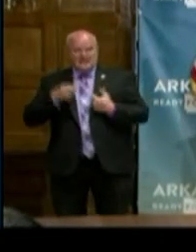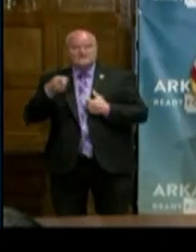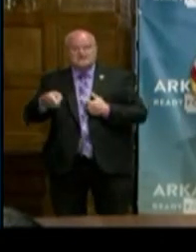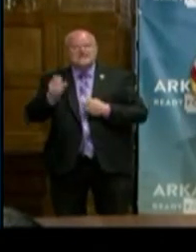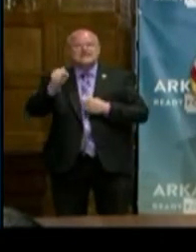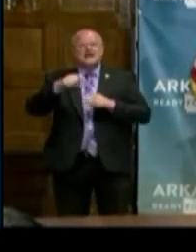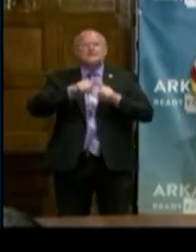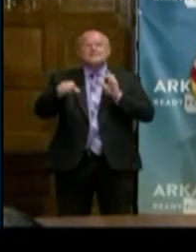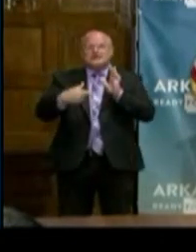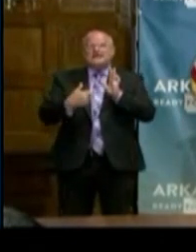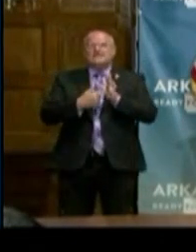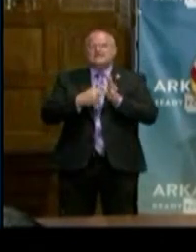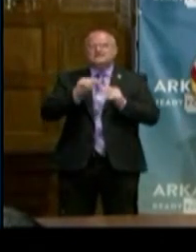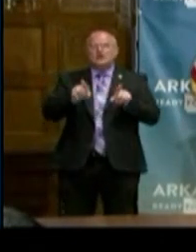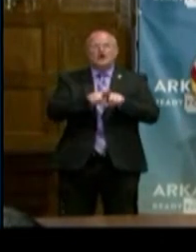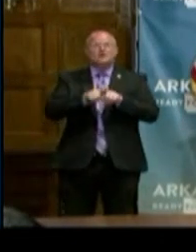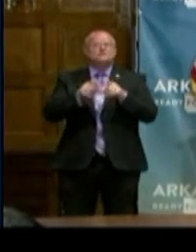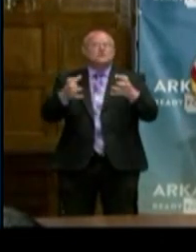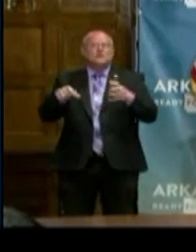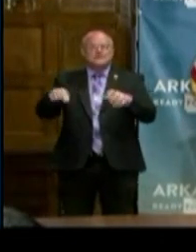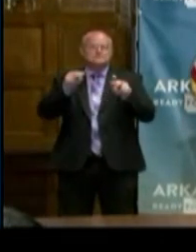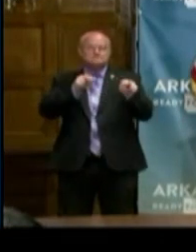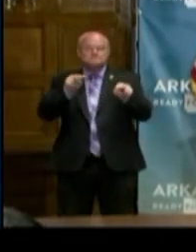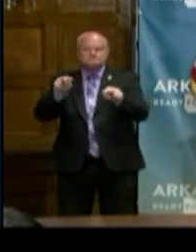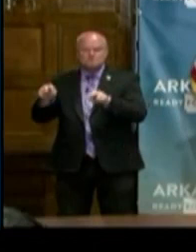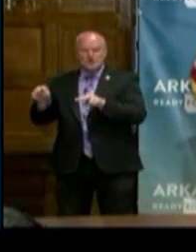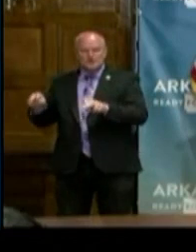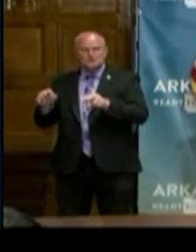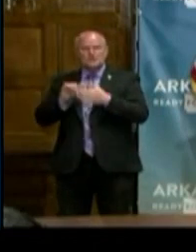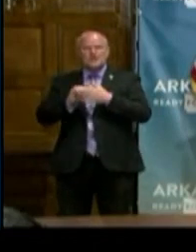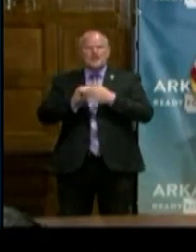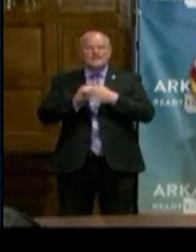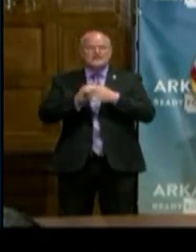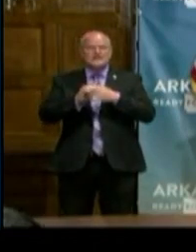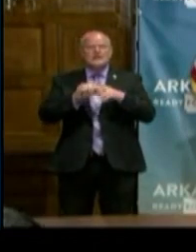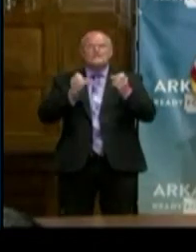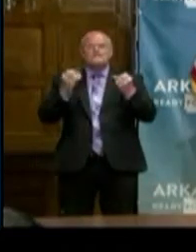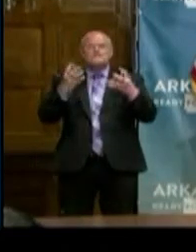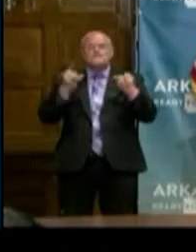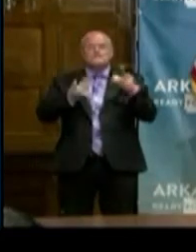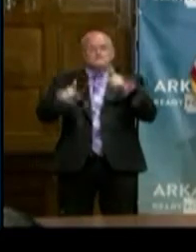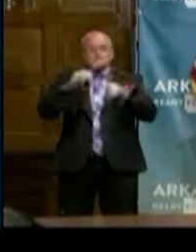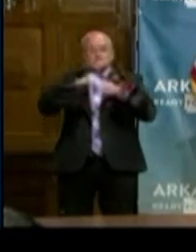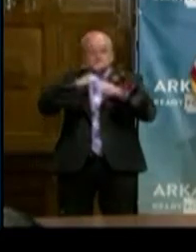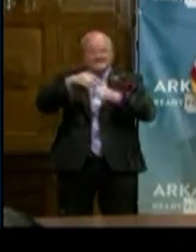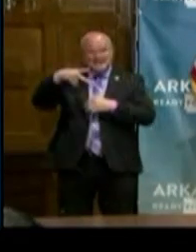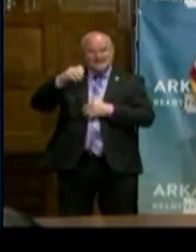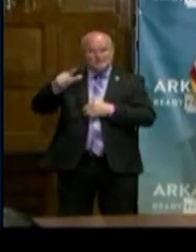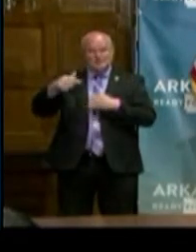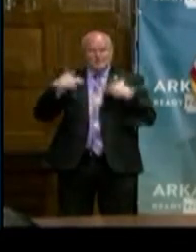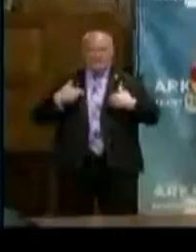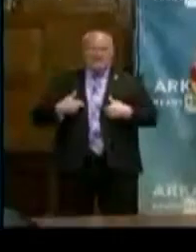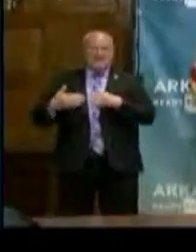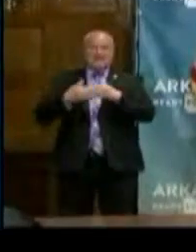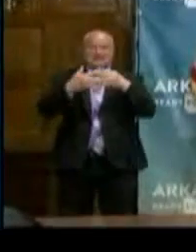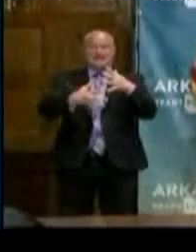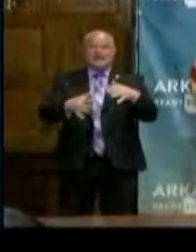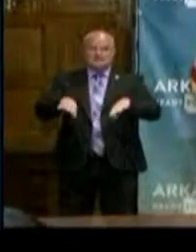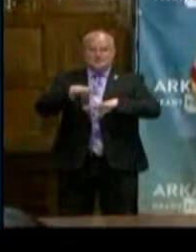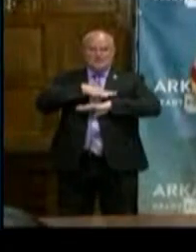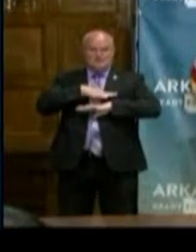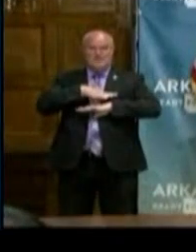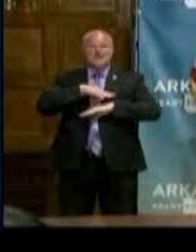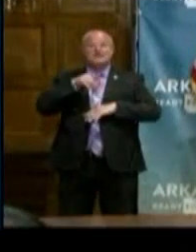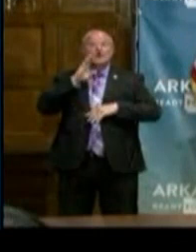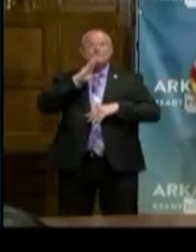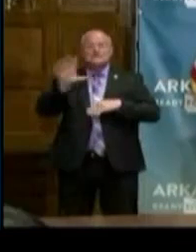but in this instance, we also want them to monitor the capacity to make sure that the health guidelines are being met, and